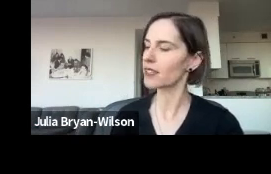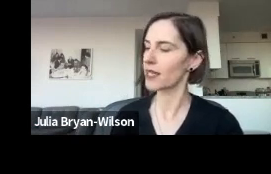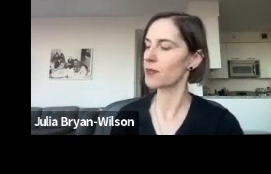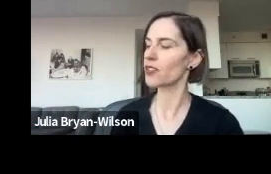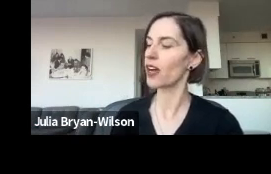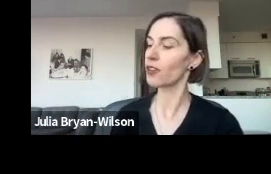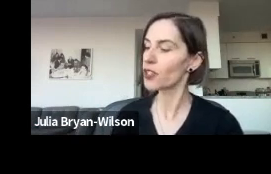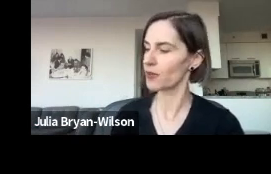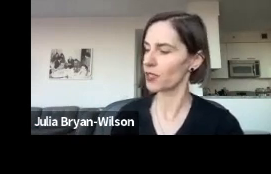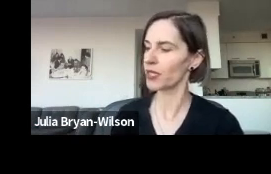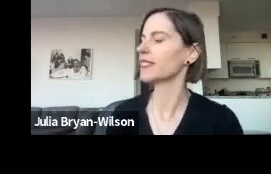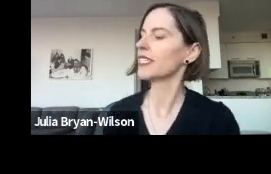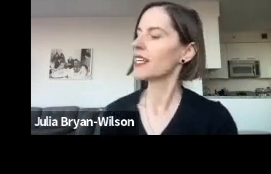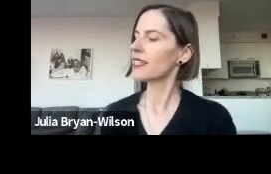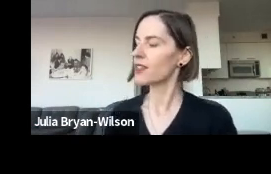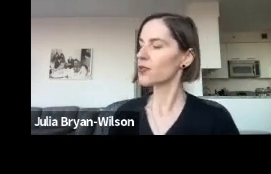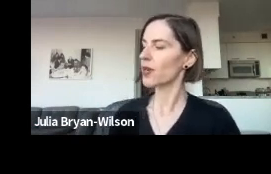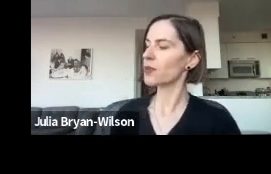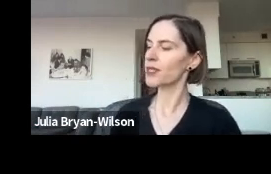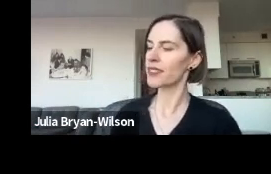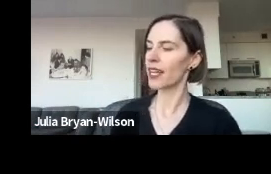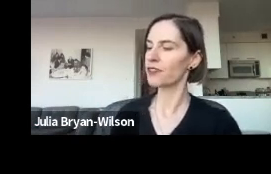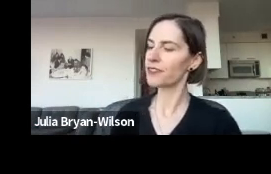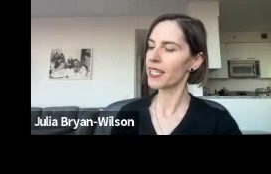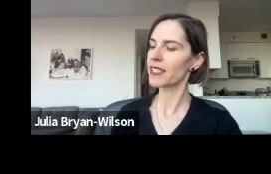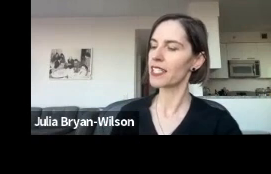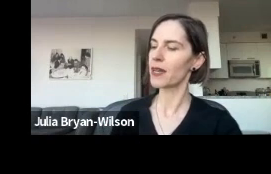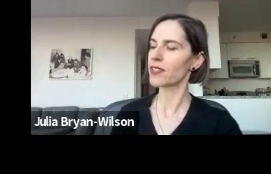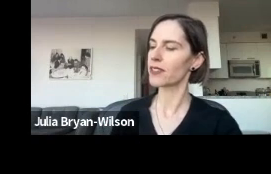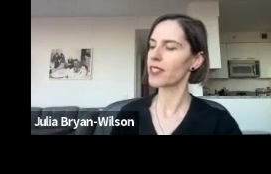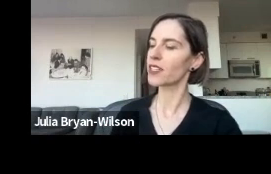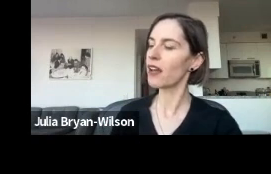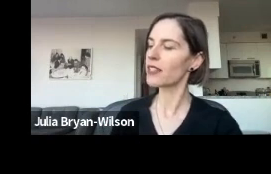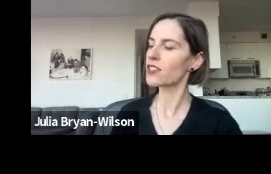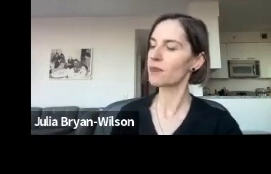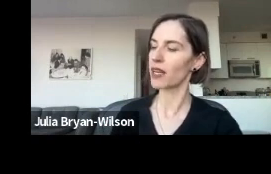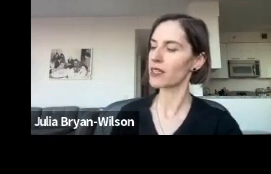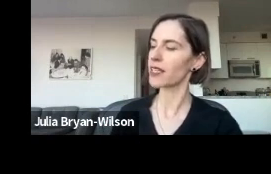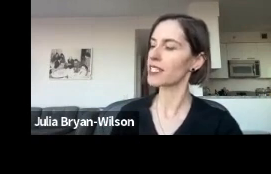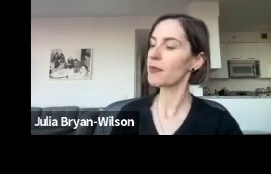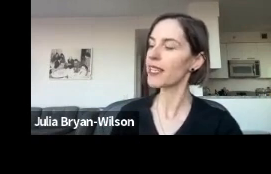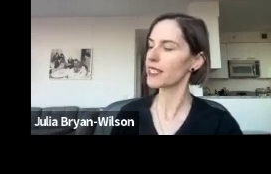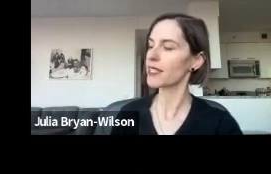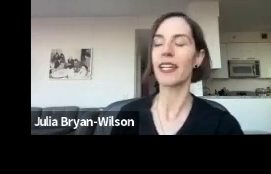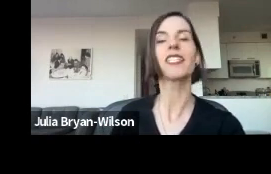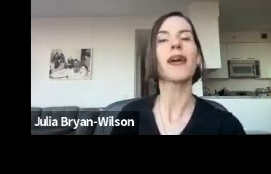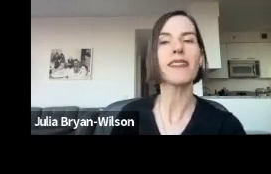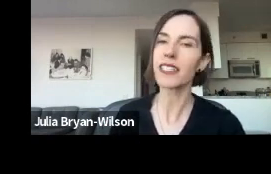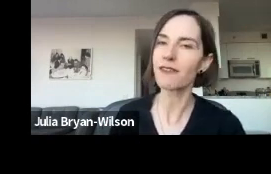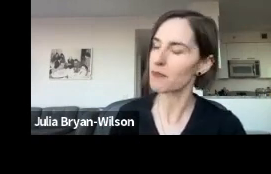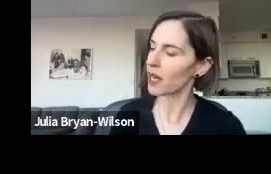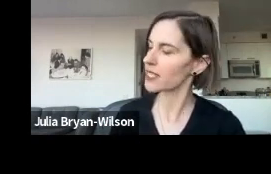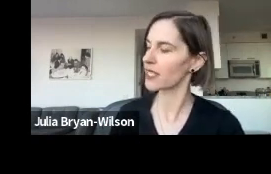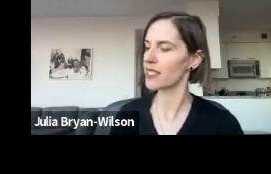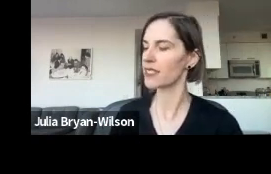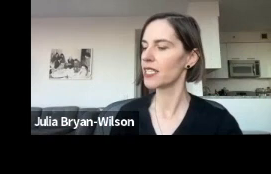lays claim of ownership to it. Santos Reinbold's natural flair is by turns acknowledged, mocked, and